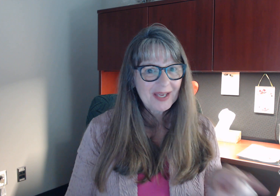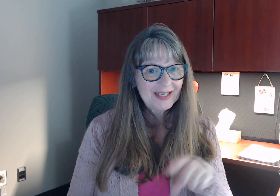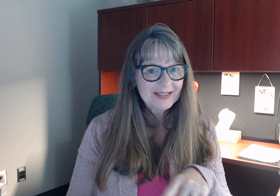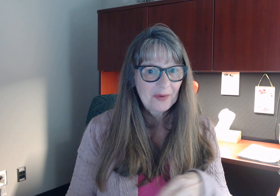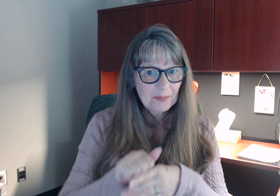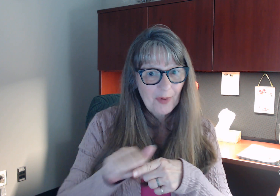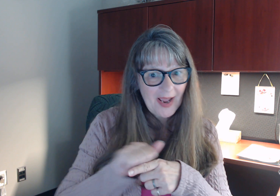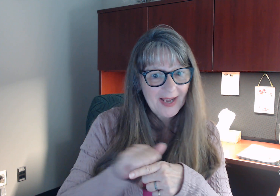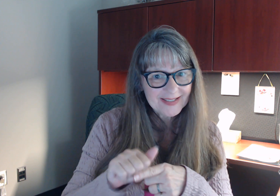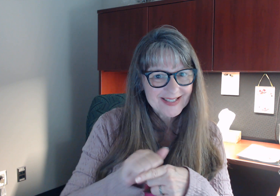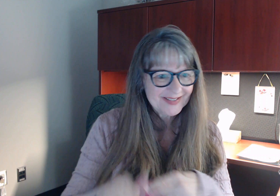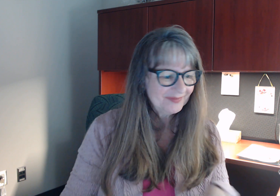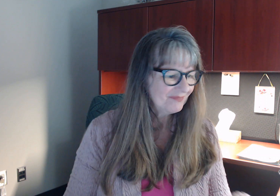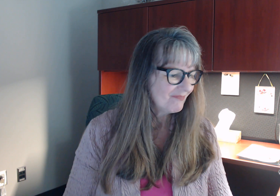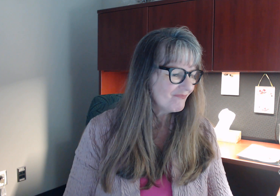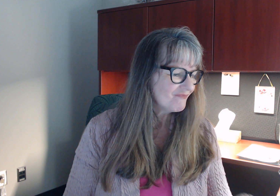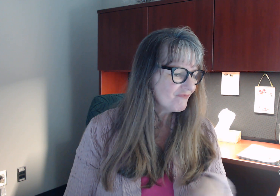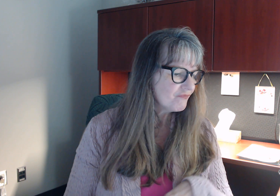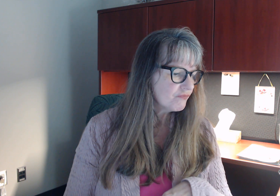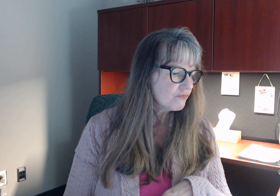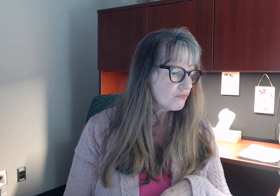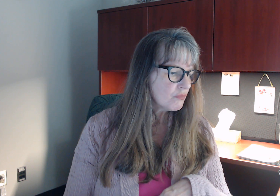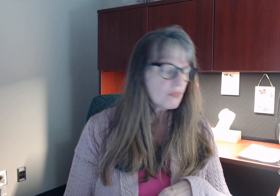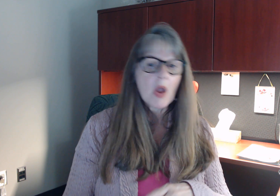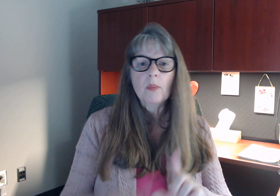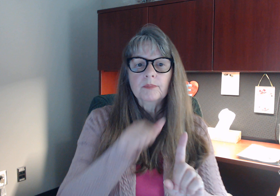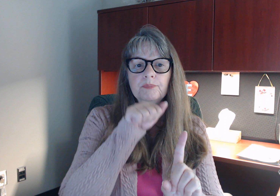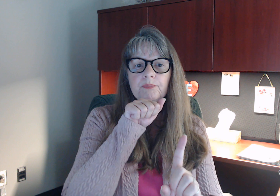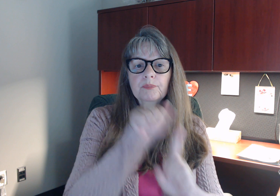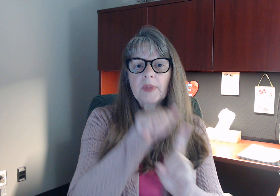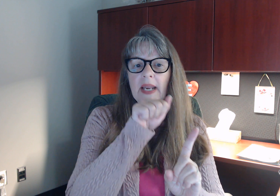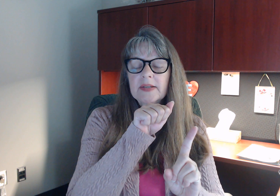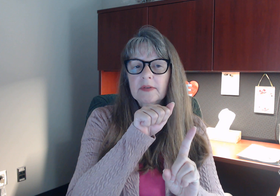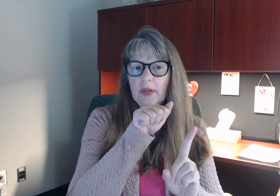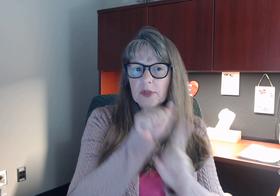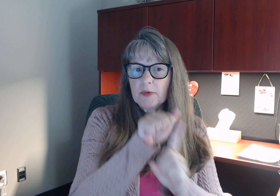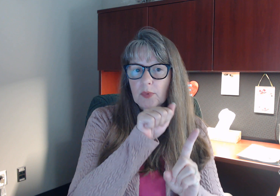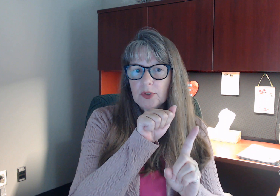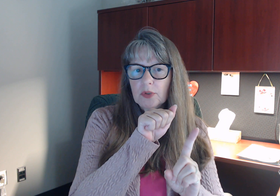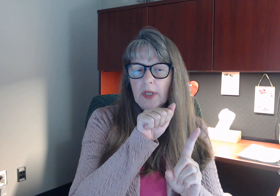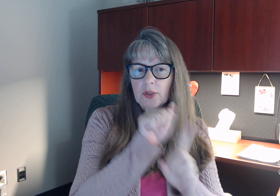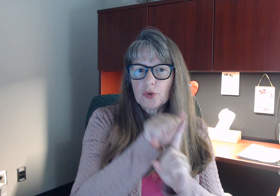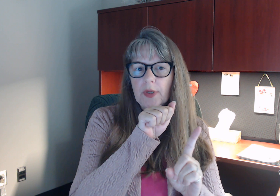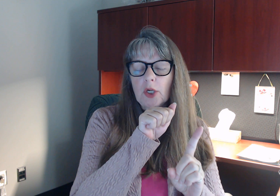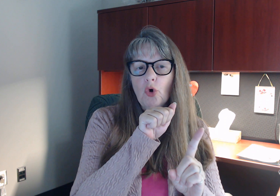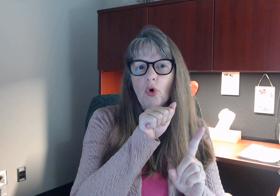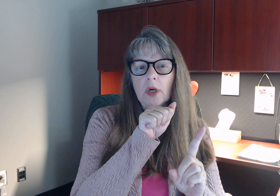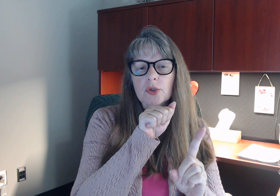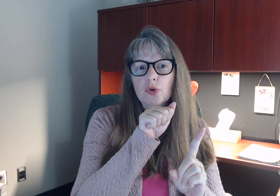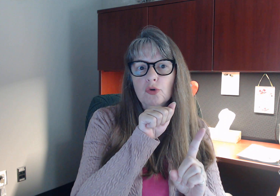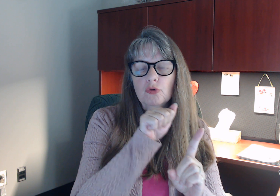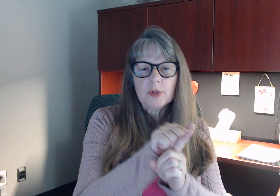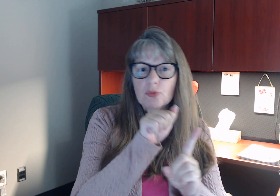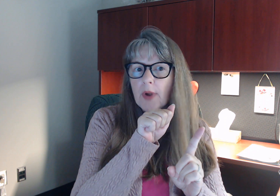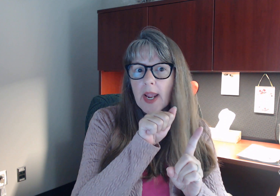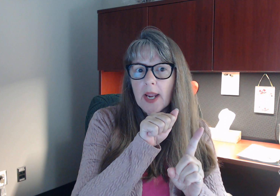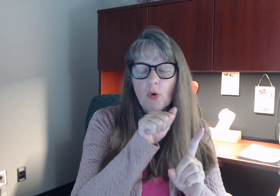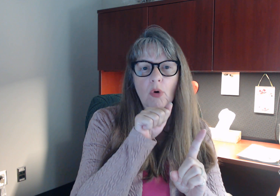as I practice. Um, and I've done this before too, like a trick or to betray, or I